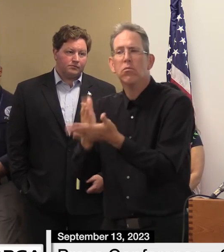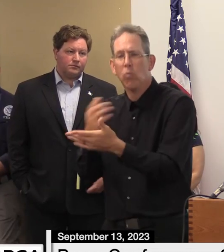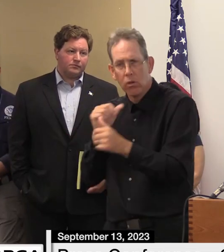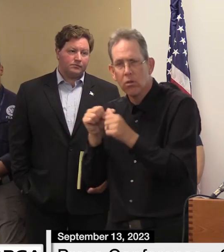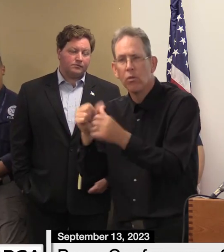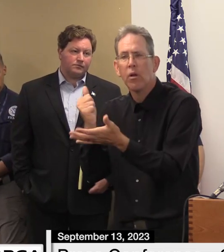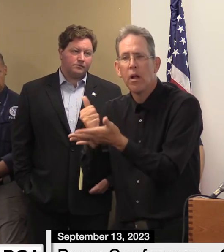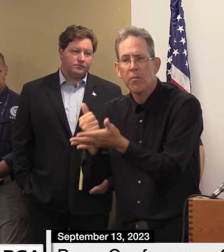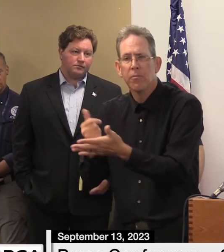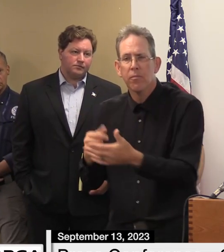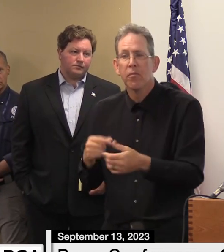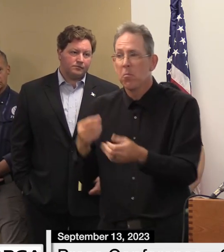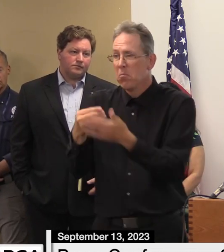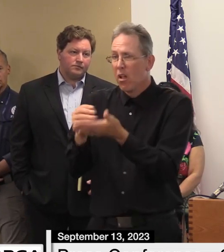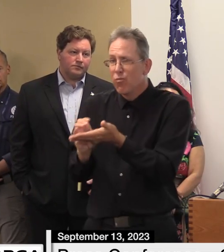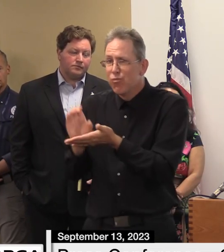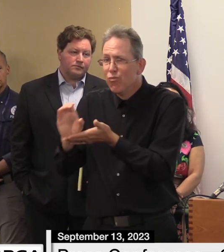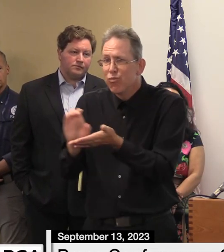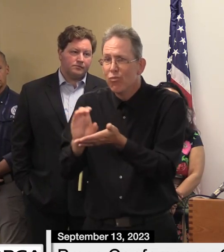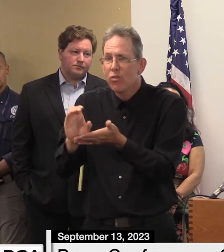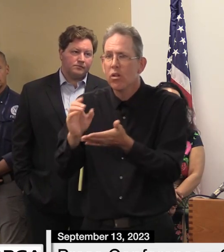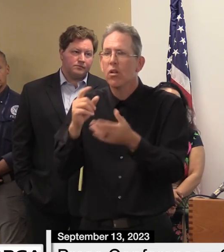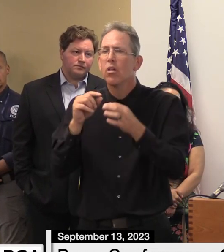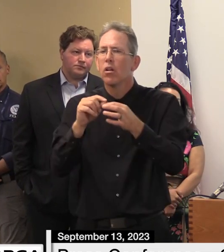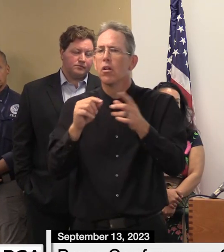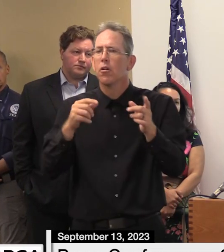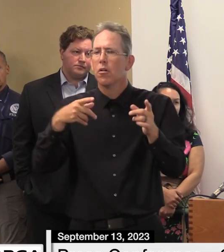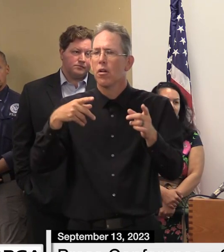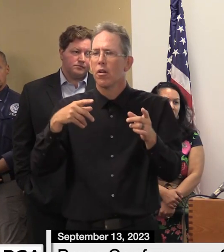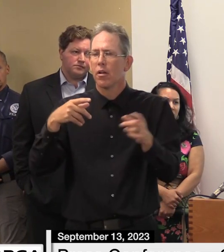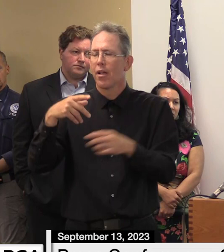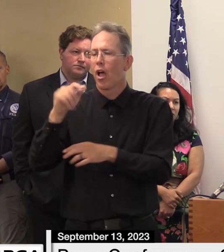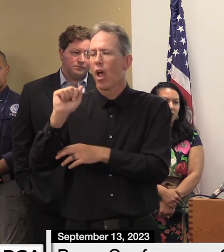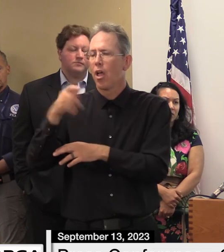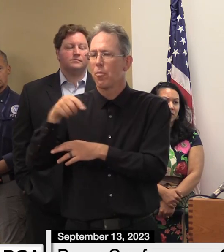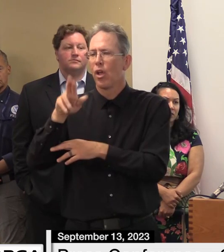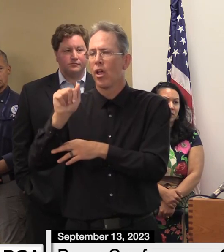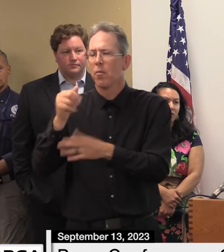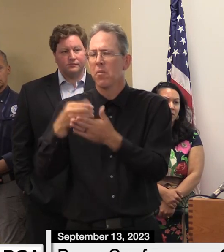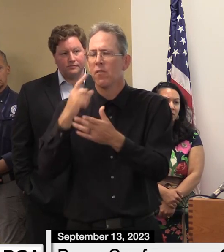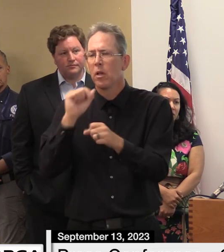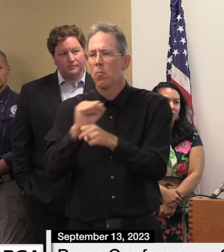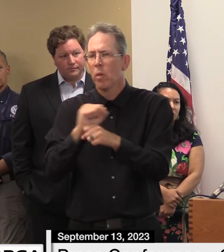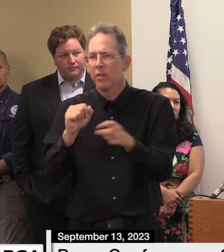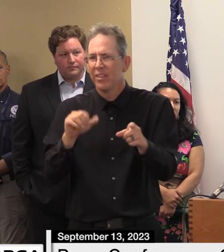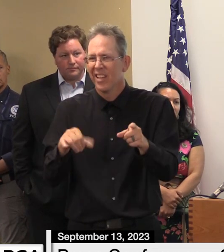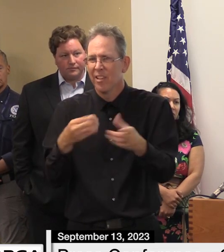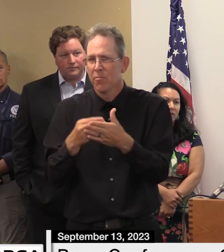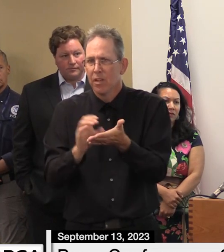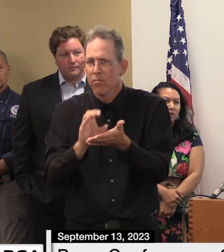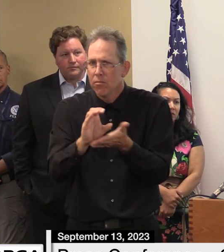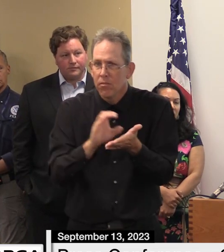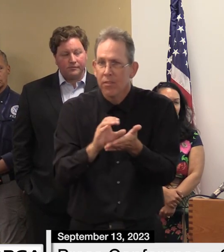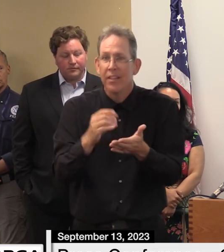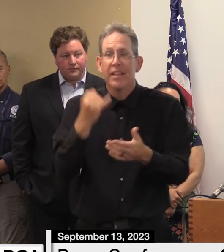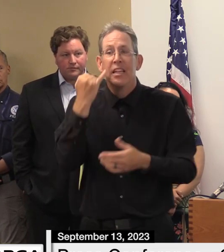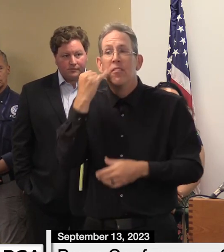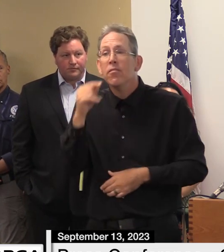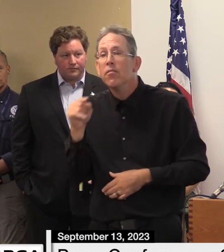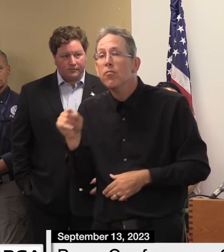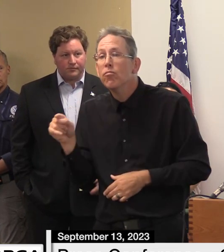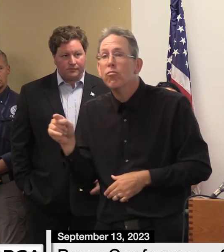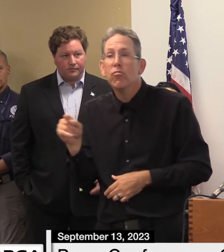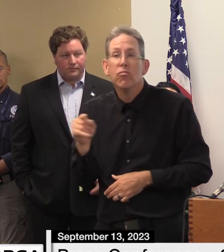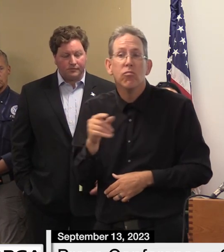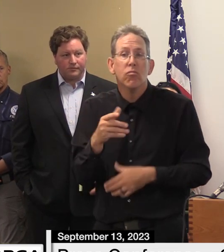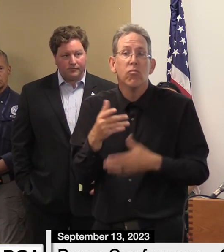forth out of ARPA money, and all that will leverage. It would be a travesty for us to be held